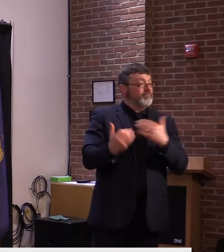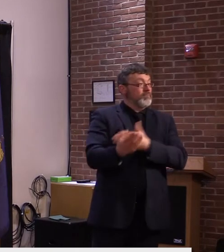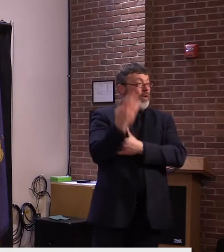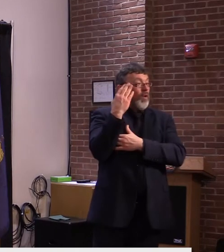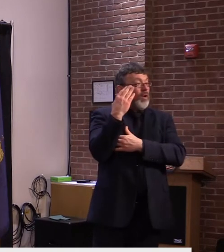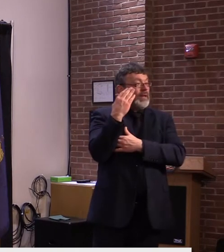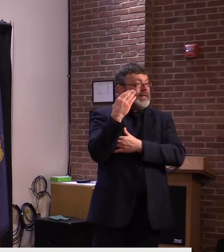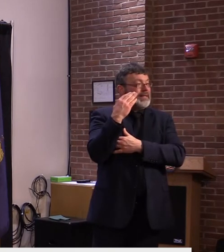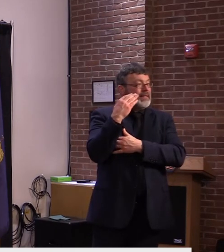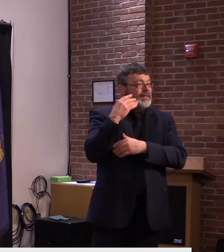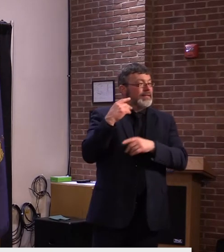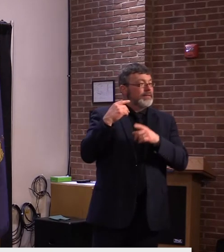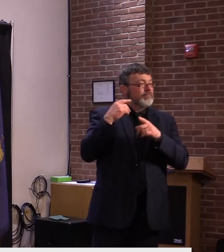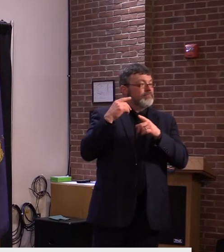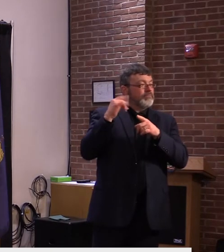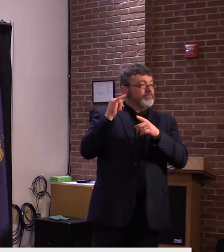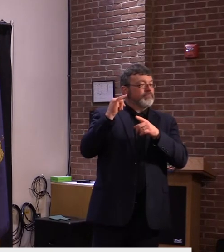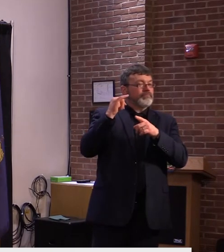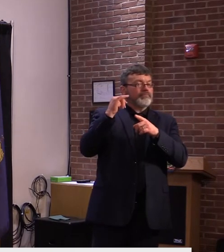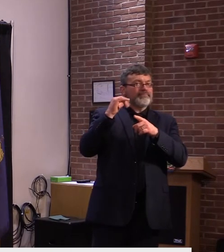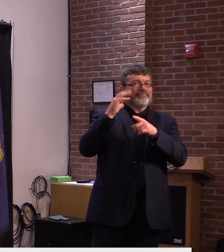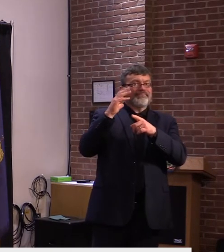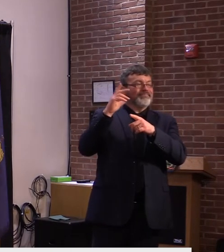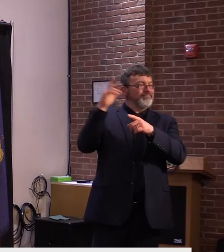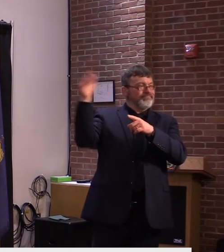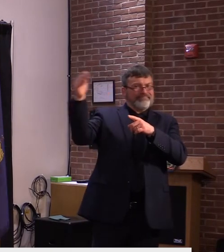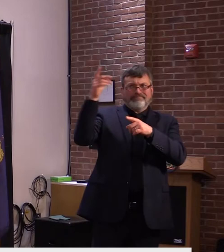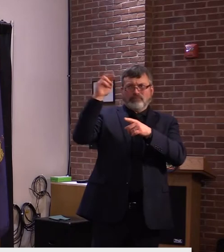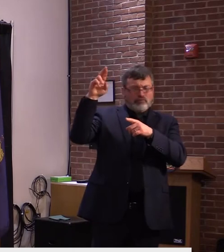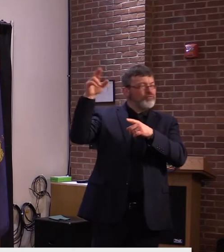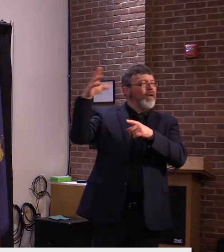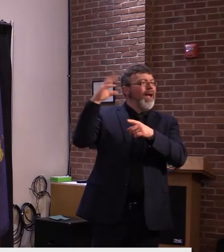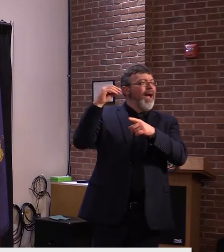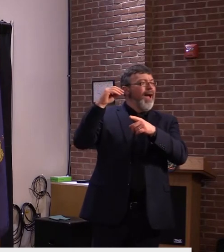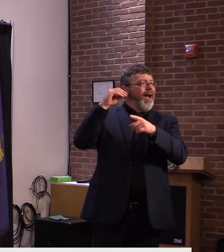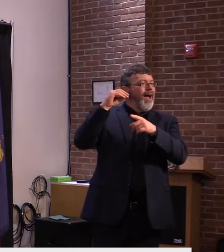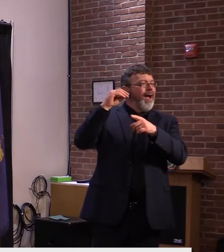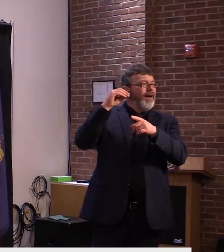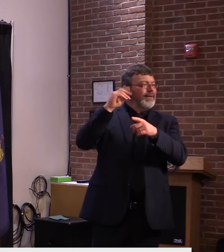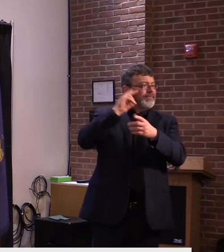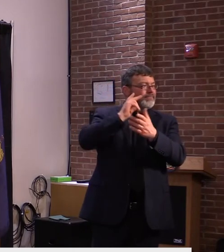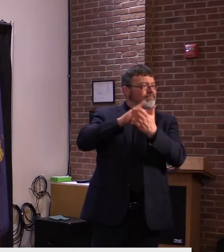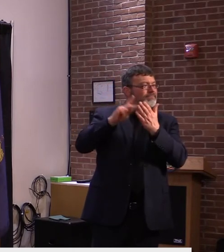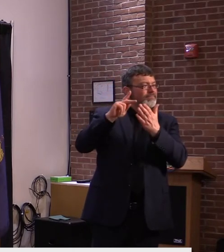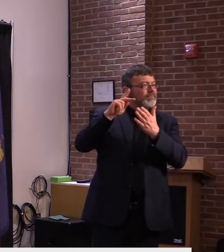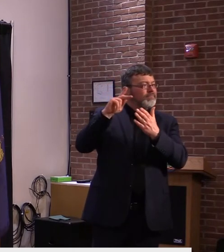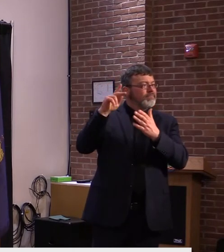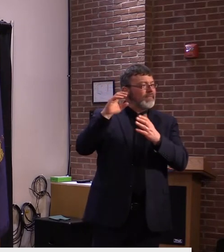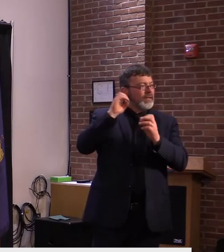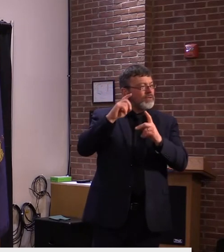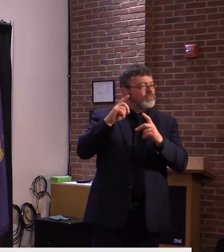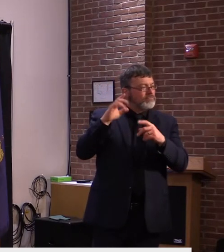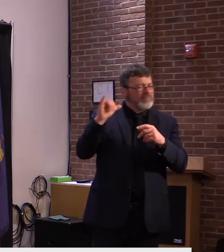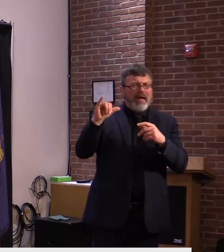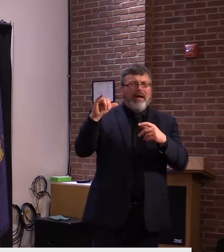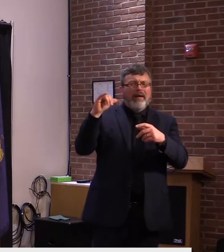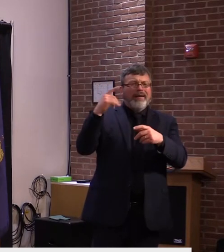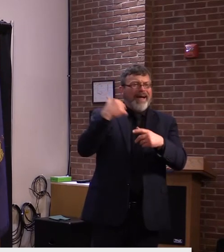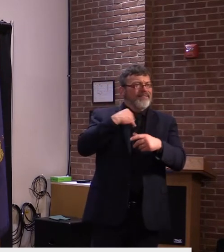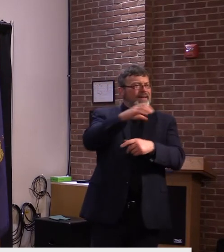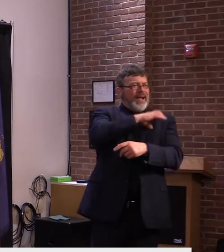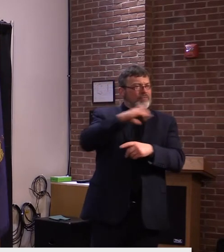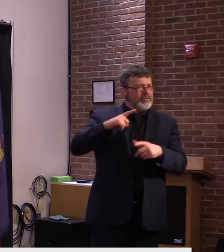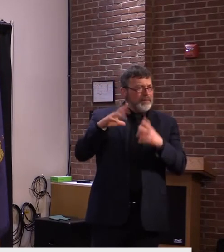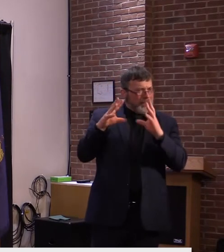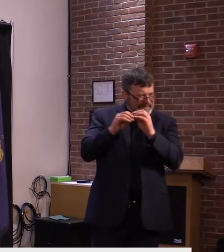Levine and Secretary French spoke at a Vermont Immunization Advisory Council meeting in which, I quote, the meeting notice